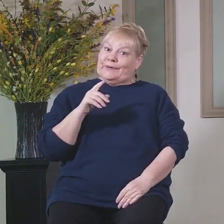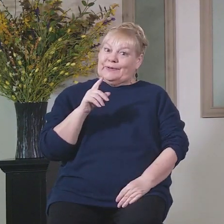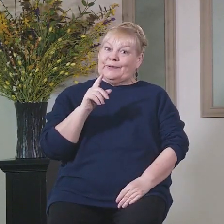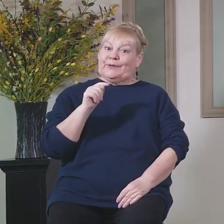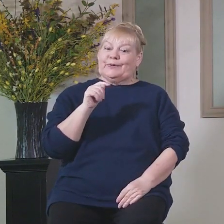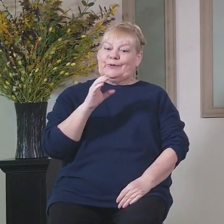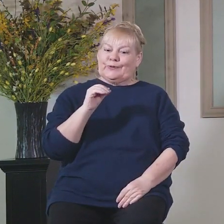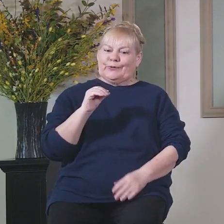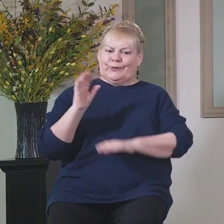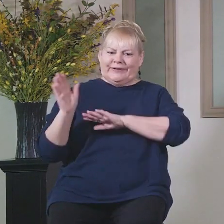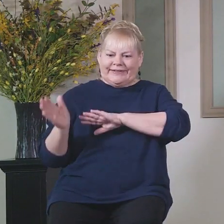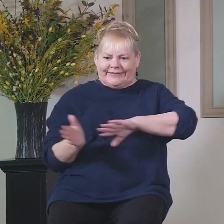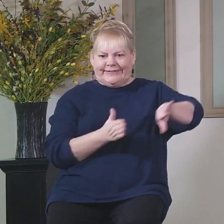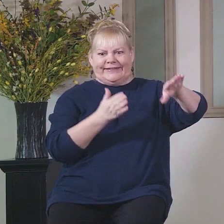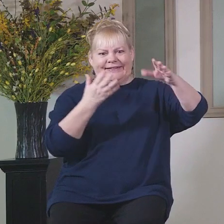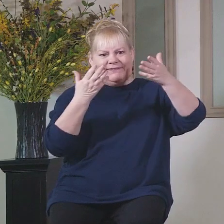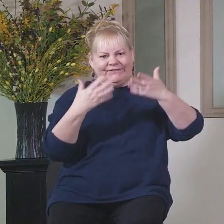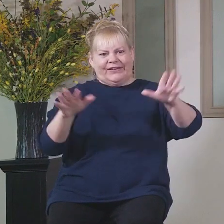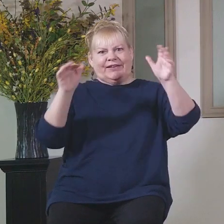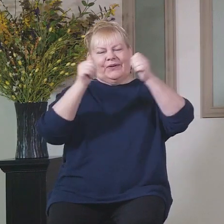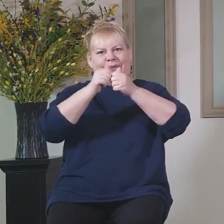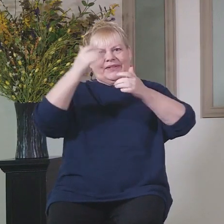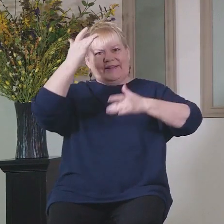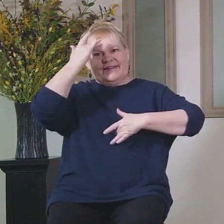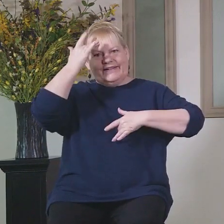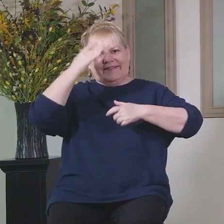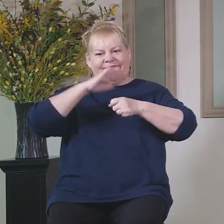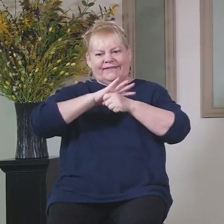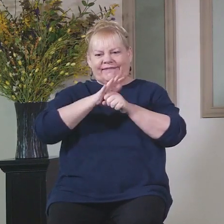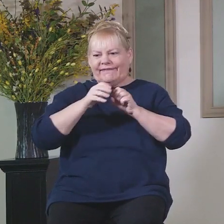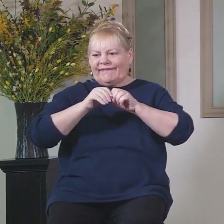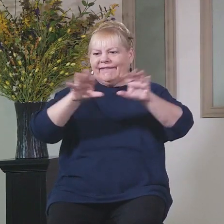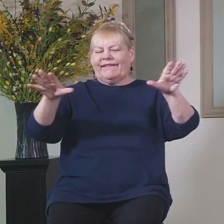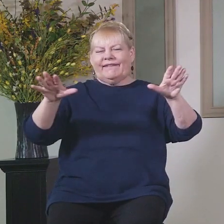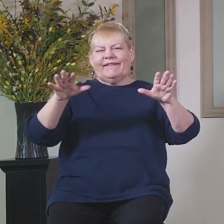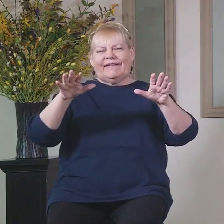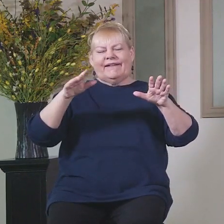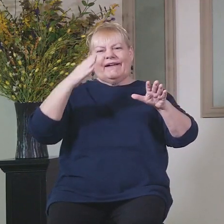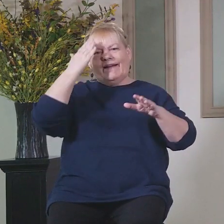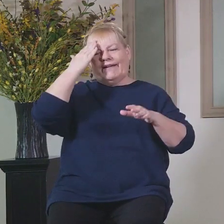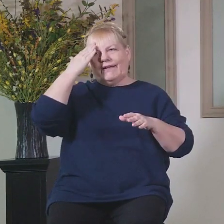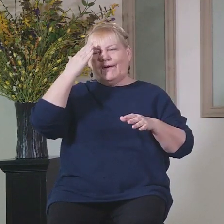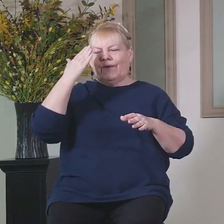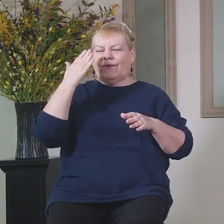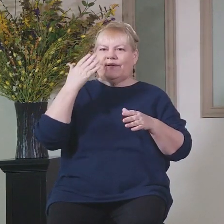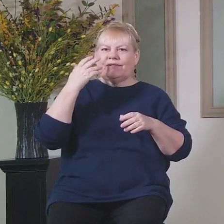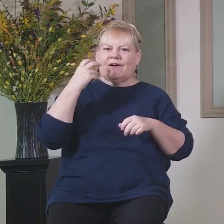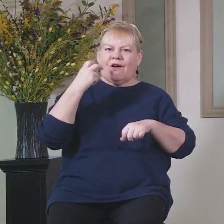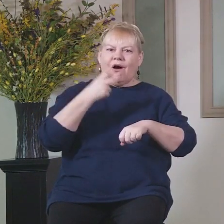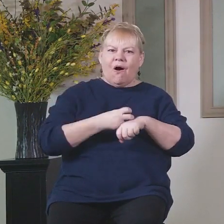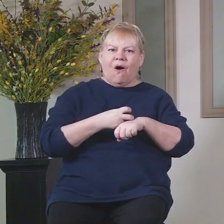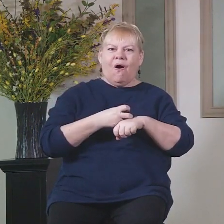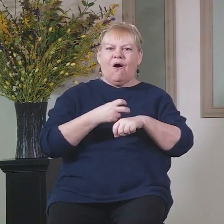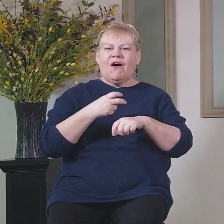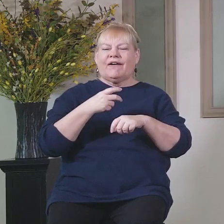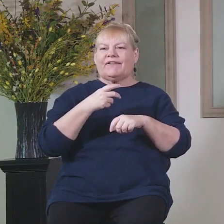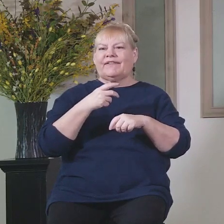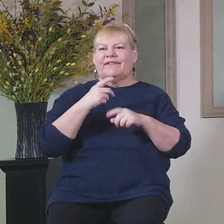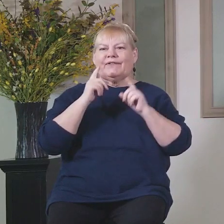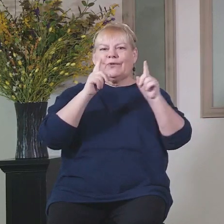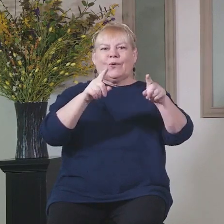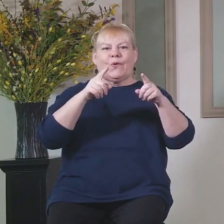get this thing out of the way. I know it's a hassle, kind of staying at home, maybe going to town in a mask, wearing